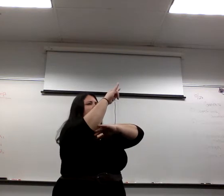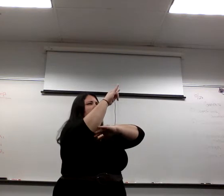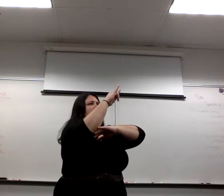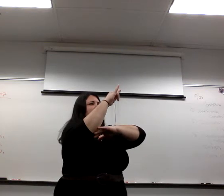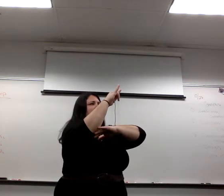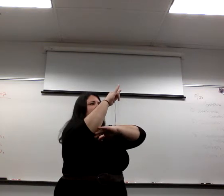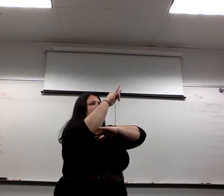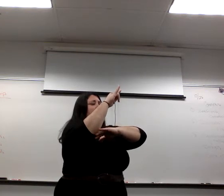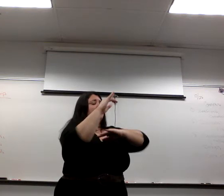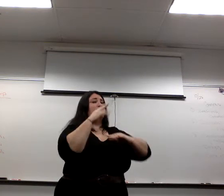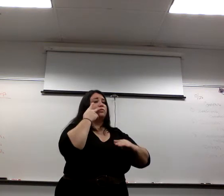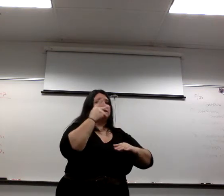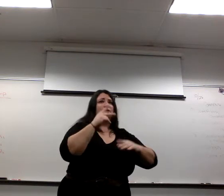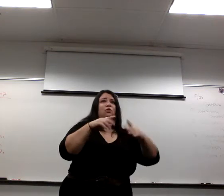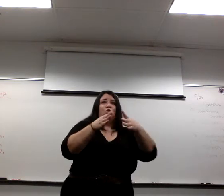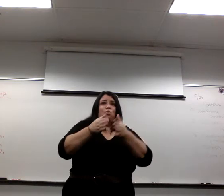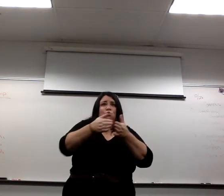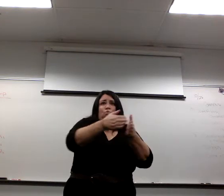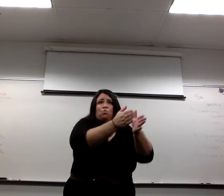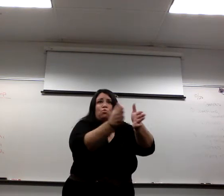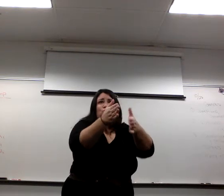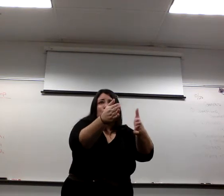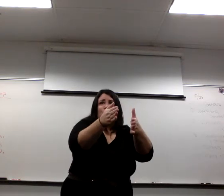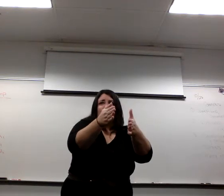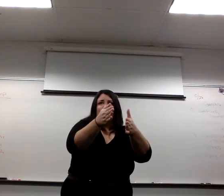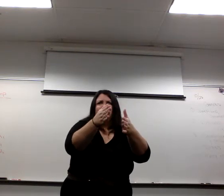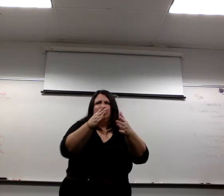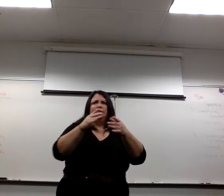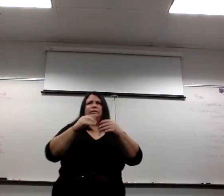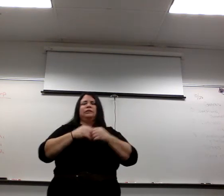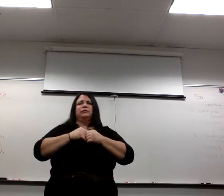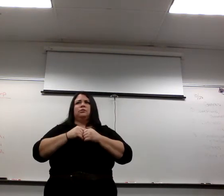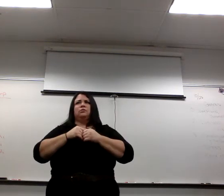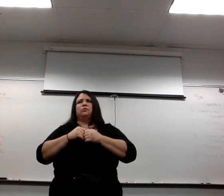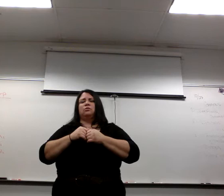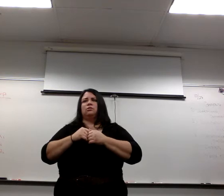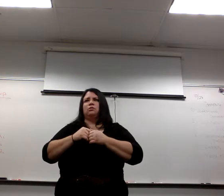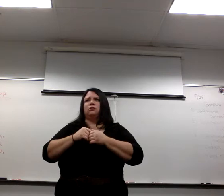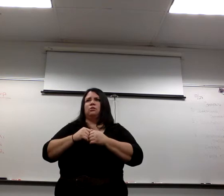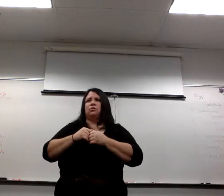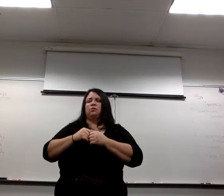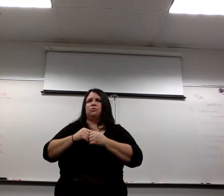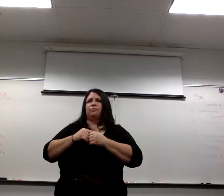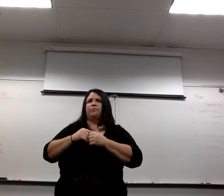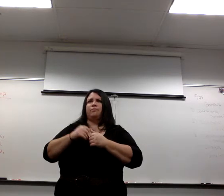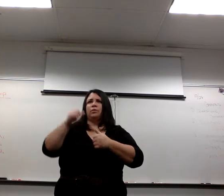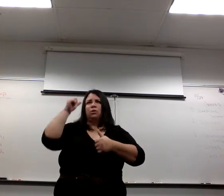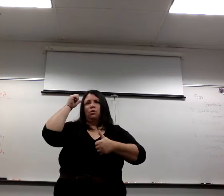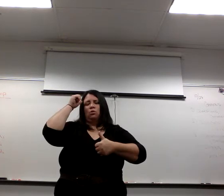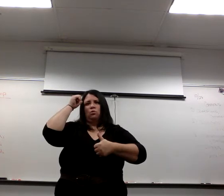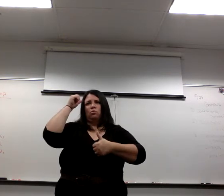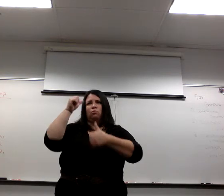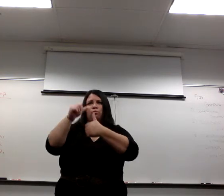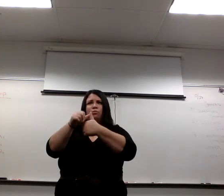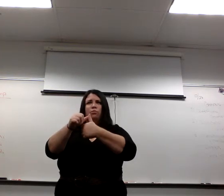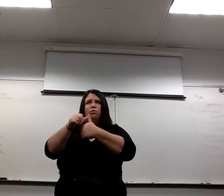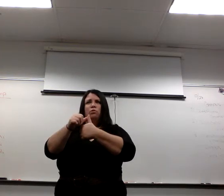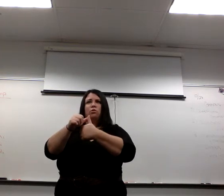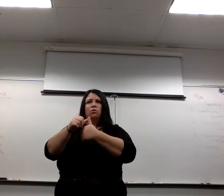road where we rented the car. And I just always remember looking over there and seeing how much there was